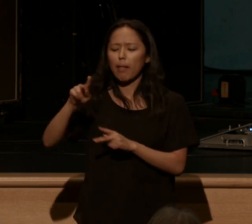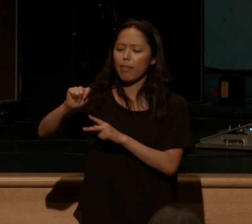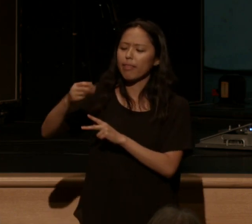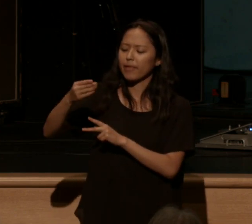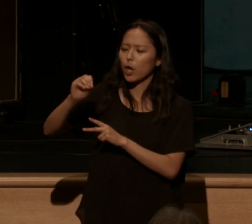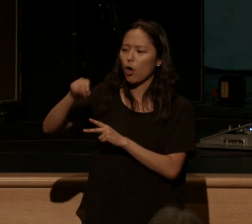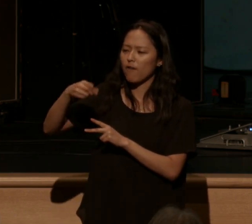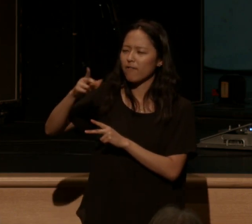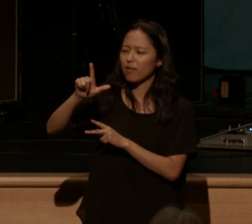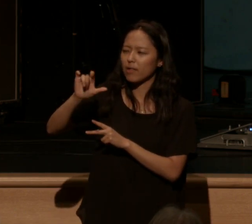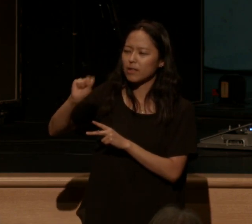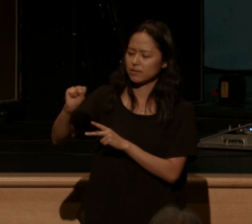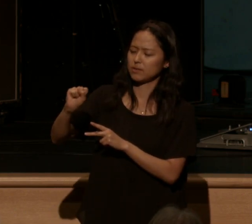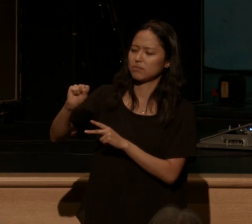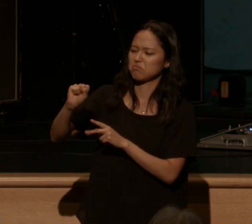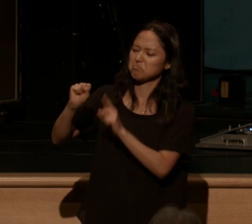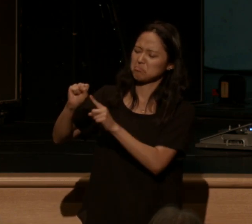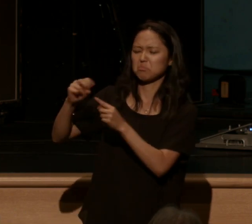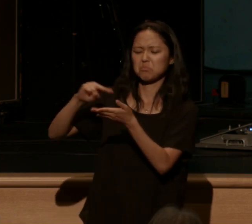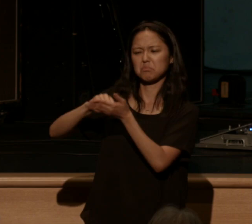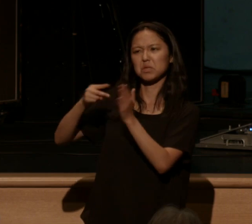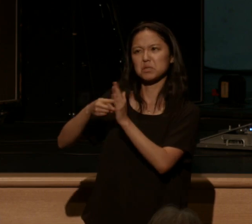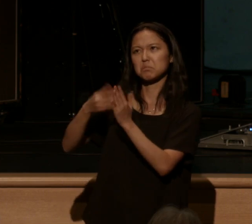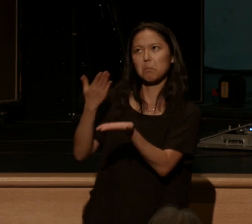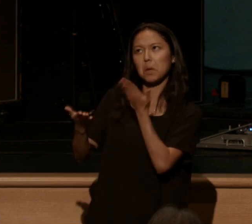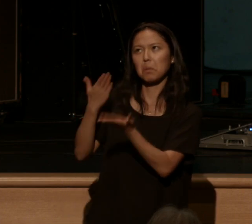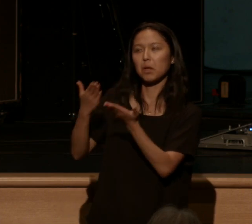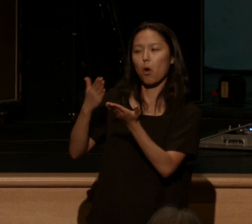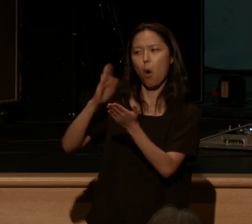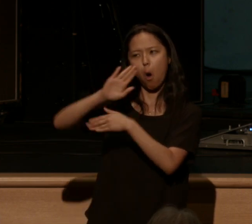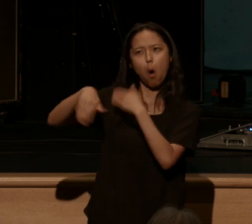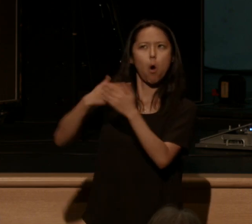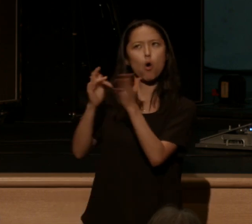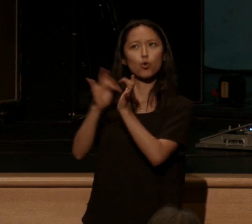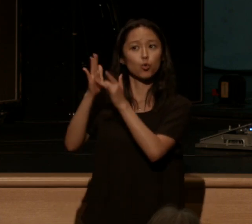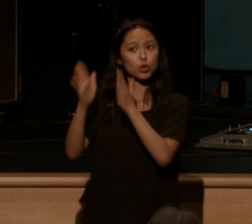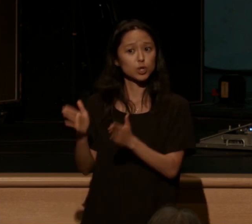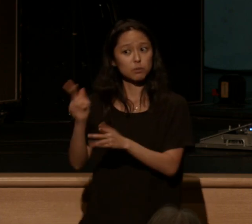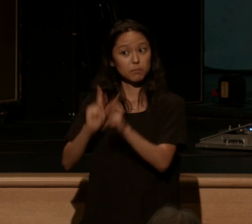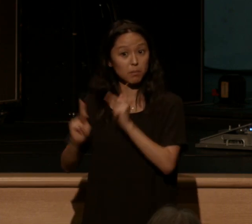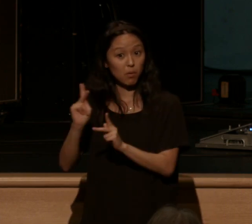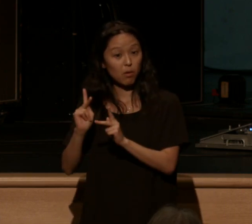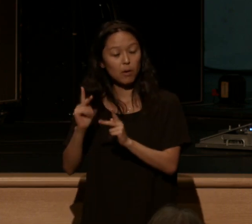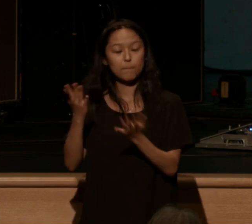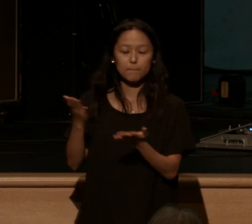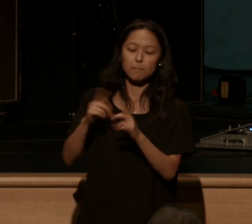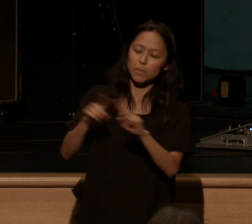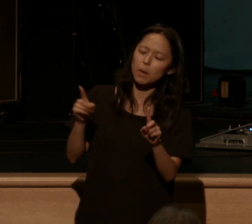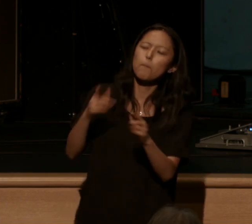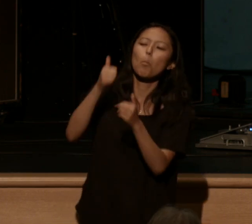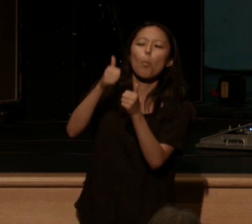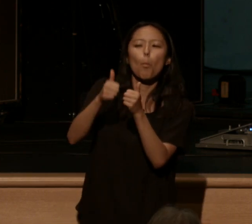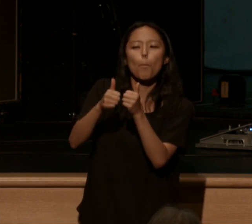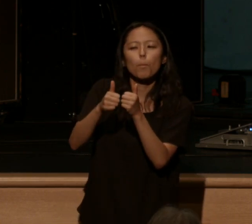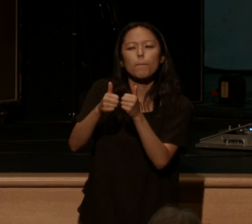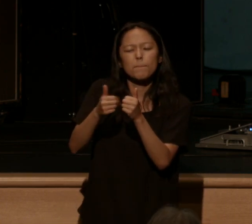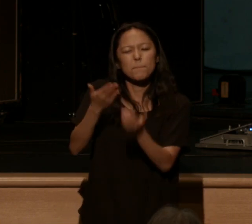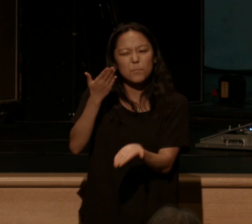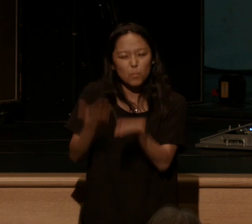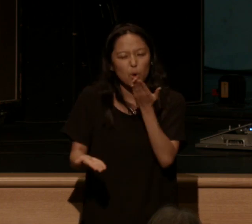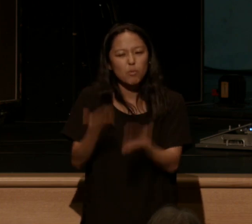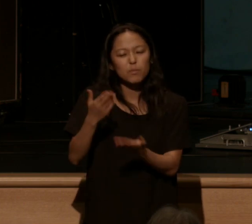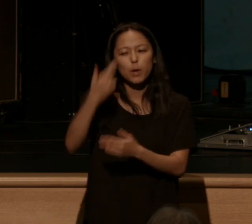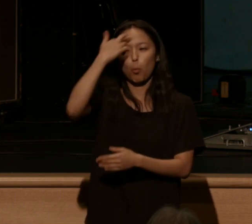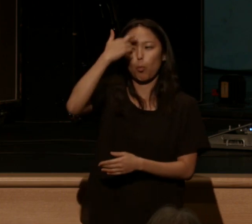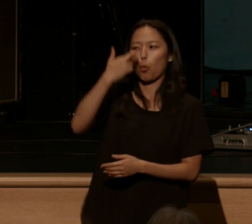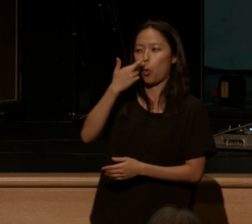Theophilus is a name, means lover of God, representing kind of the Christian in the pursuit of Christ. But again, most likely it was a